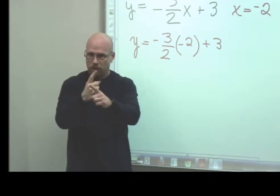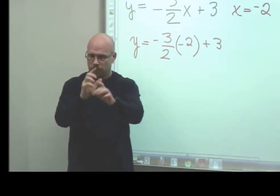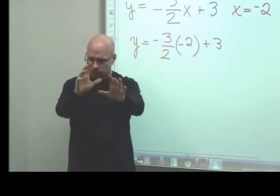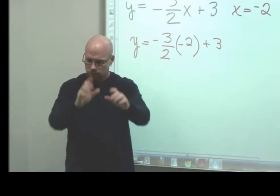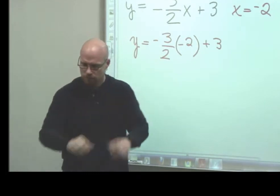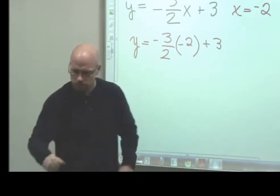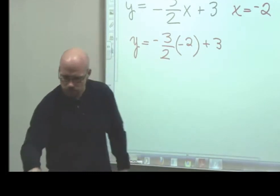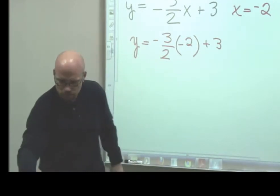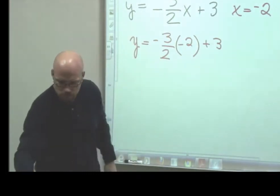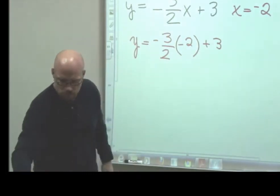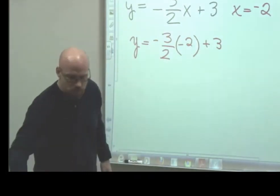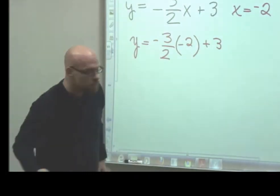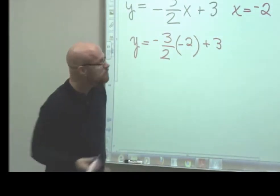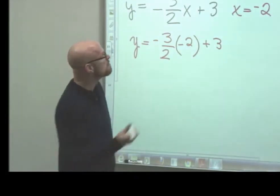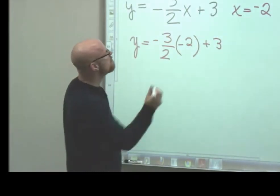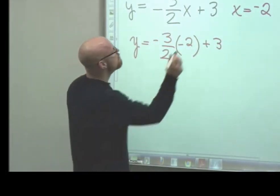but if I put 1 under there, it's a fraction.